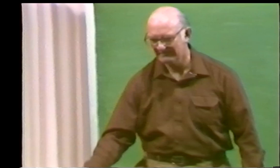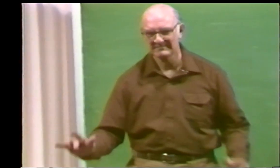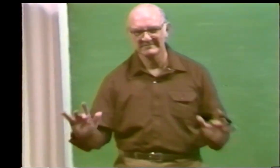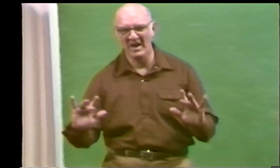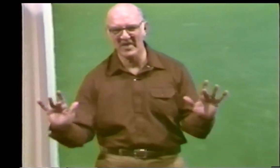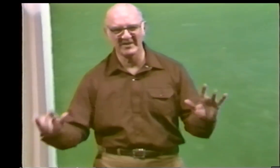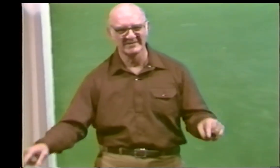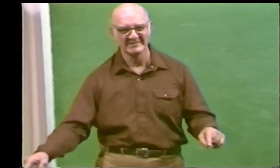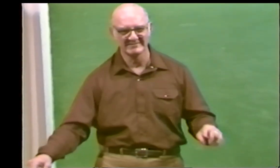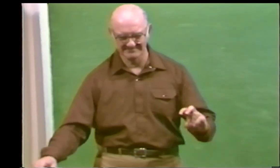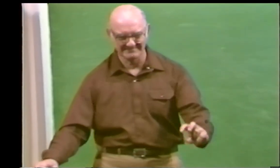Nothing.